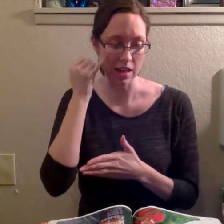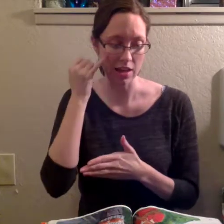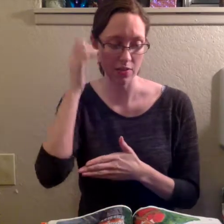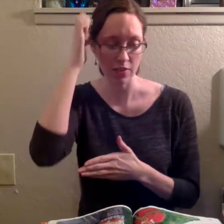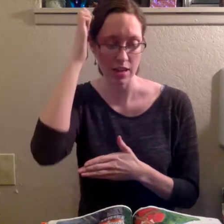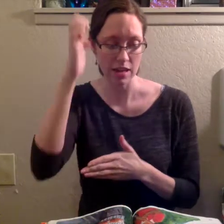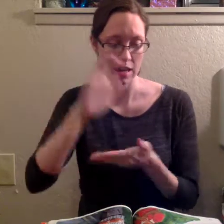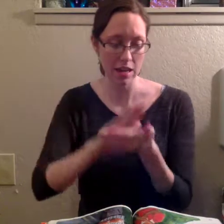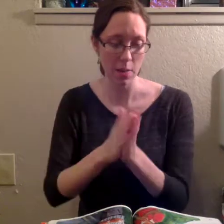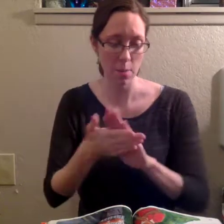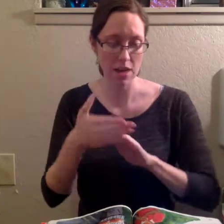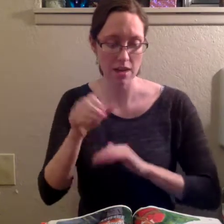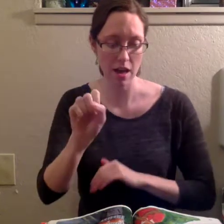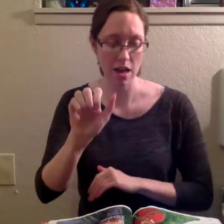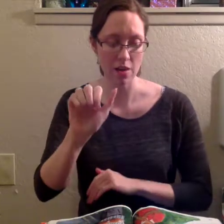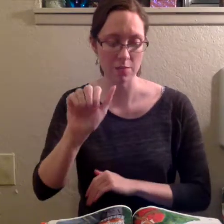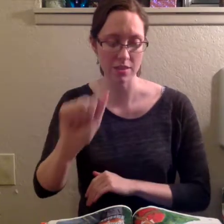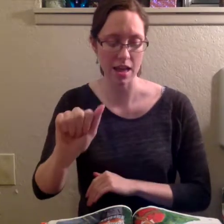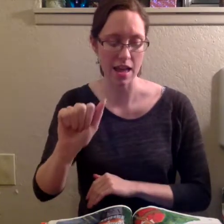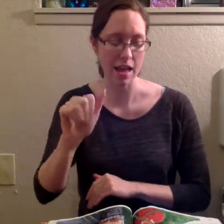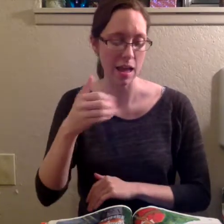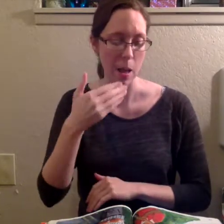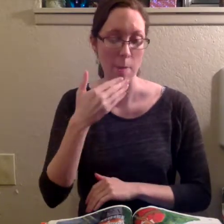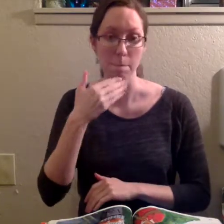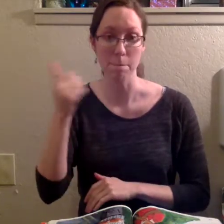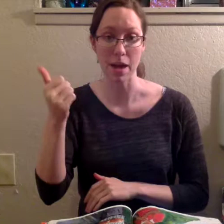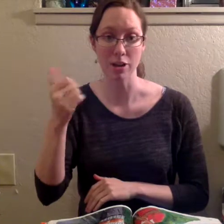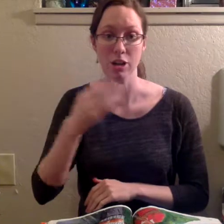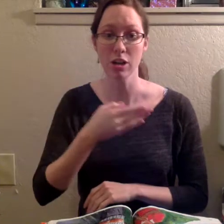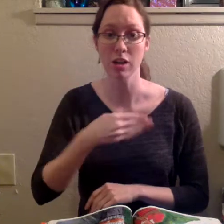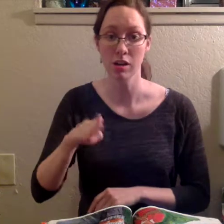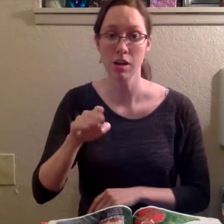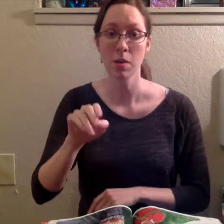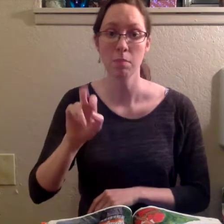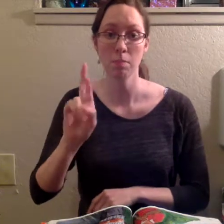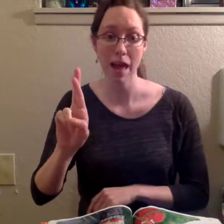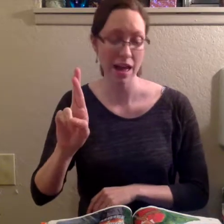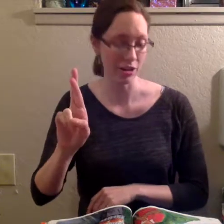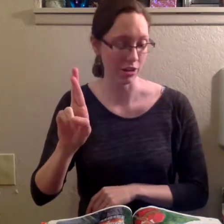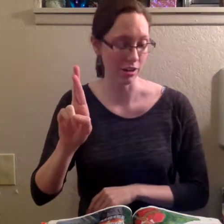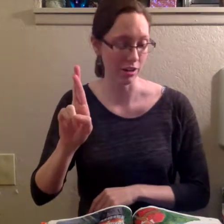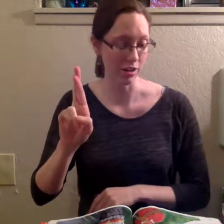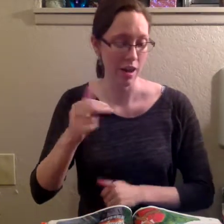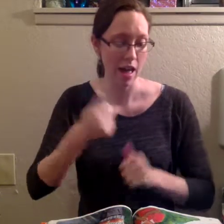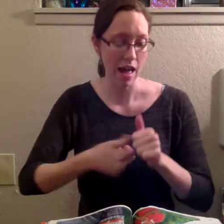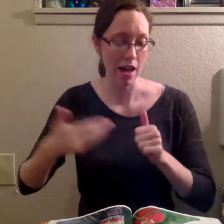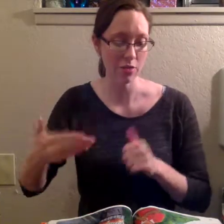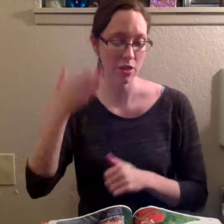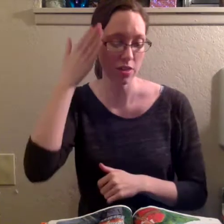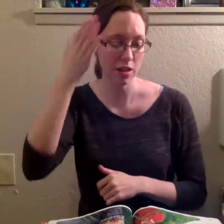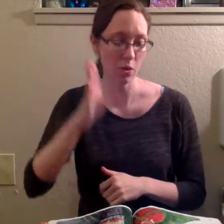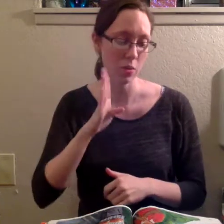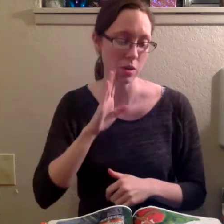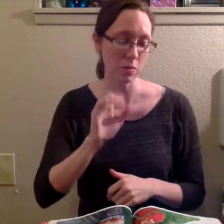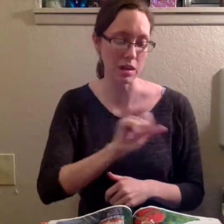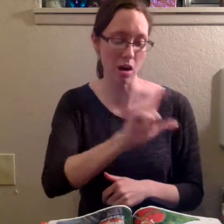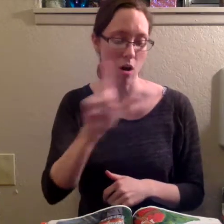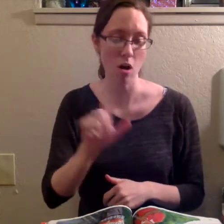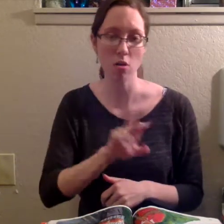if he becomes a better batter, everything will be all